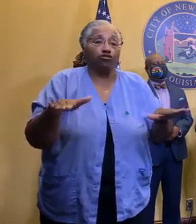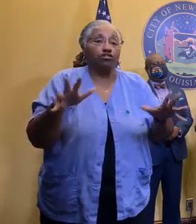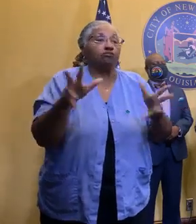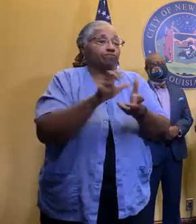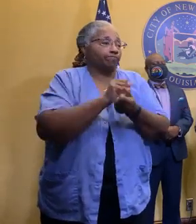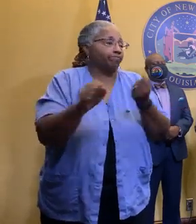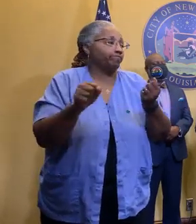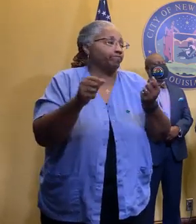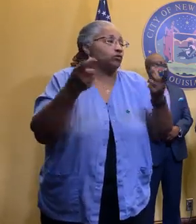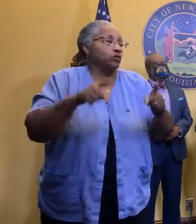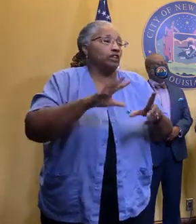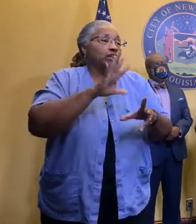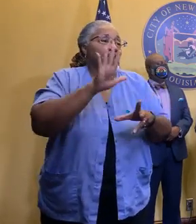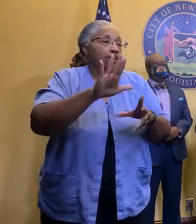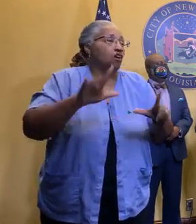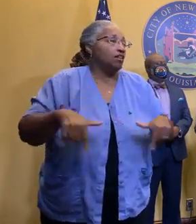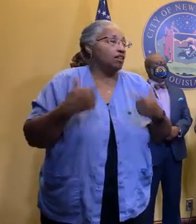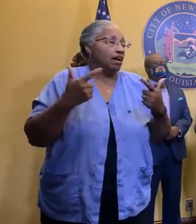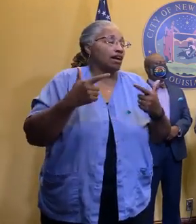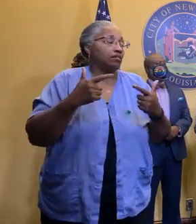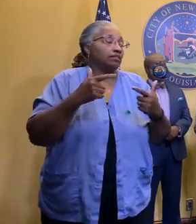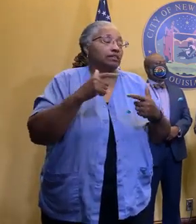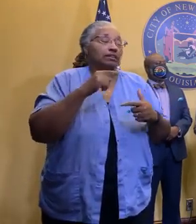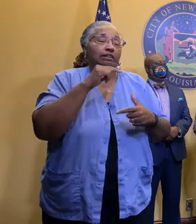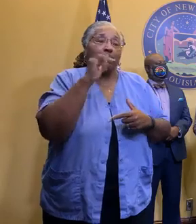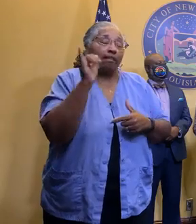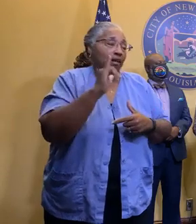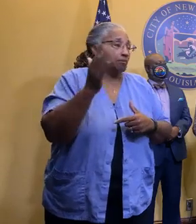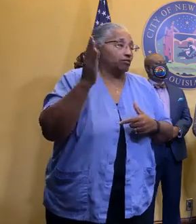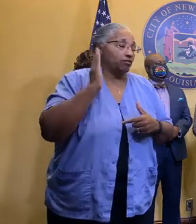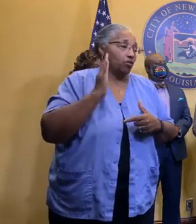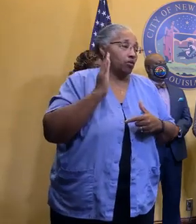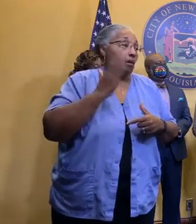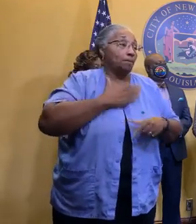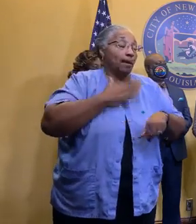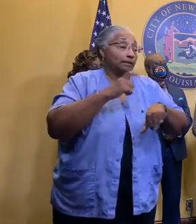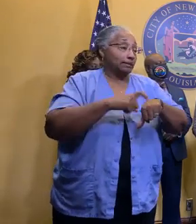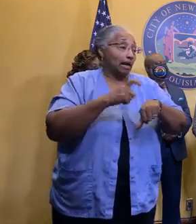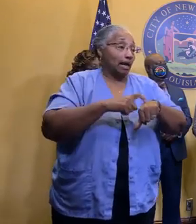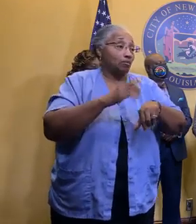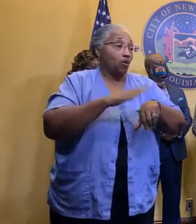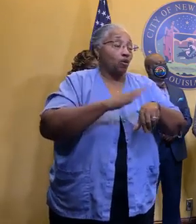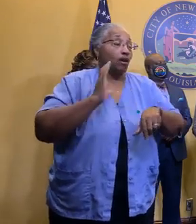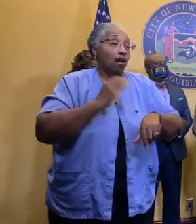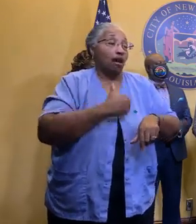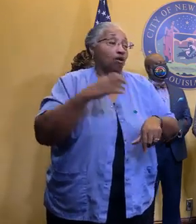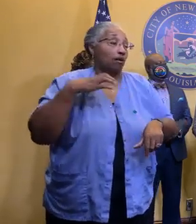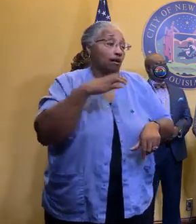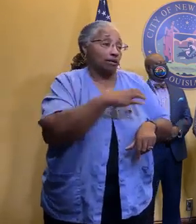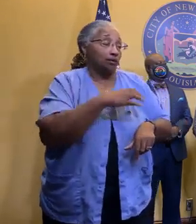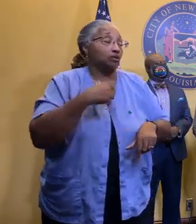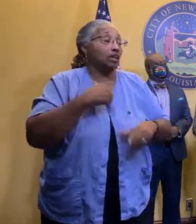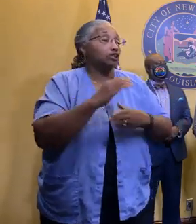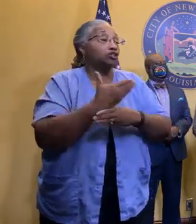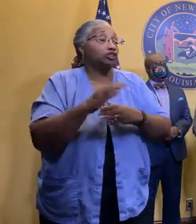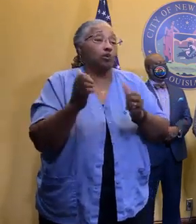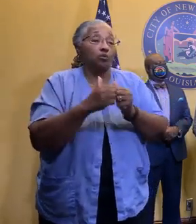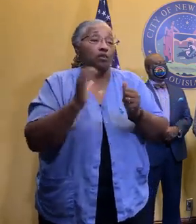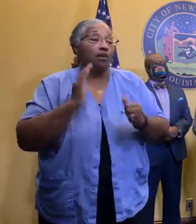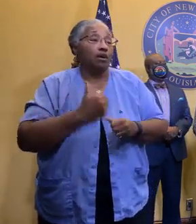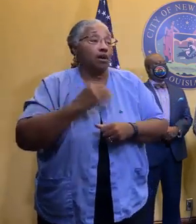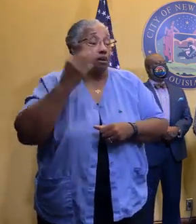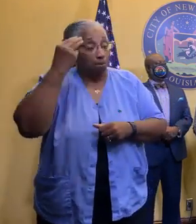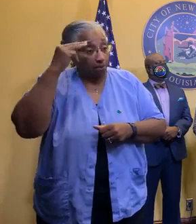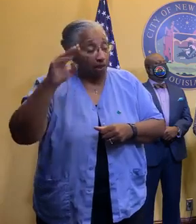families in a way that we never have. Throughout my time on the council, when I shared that dais with our now mayor,